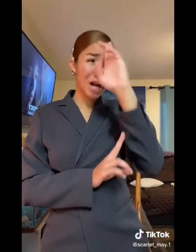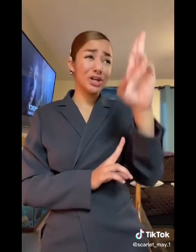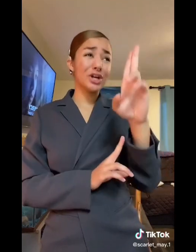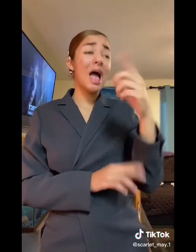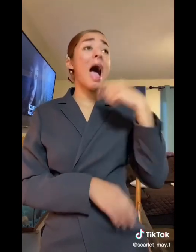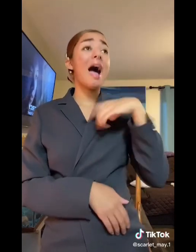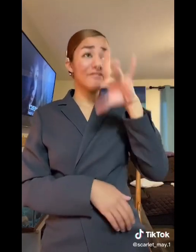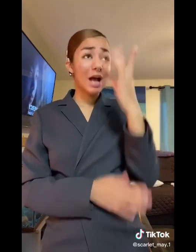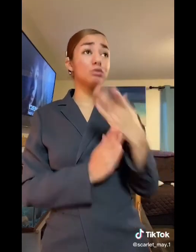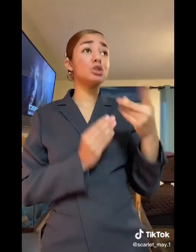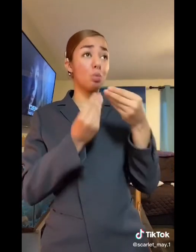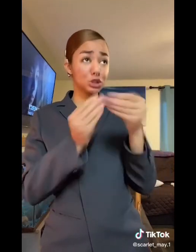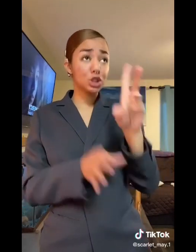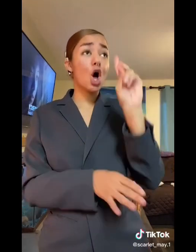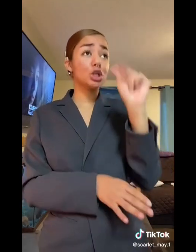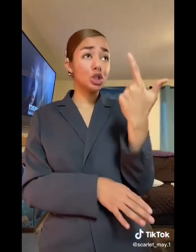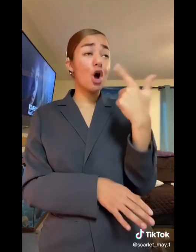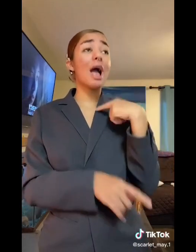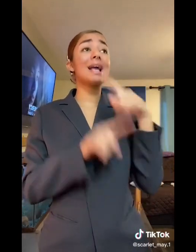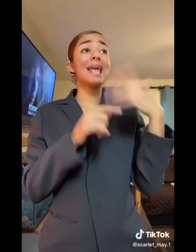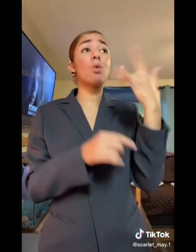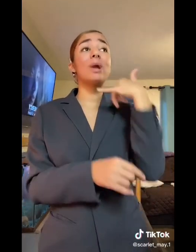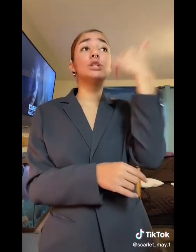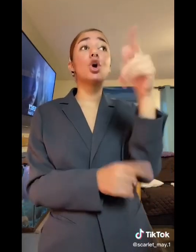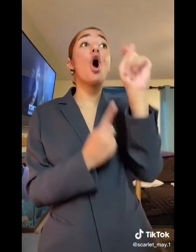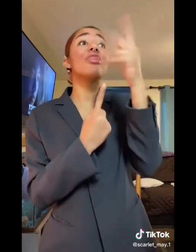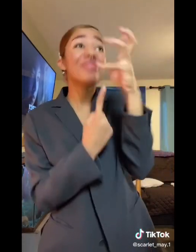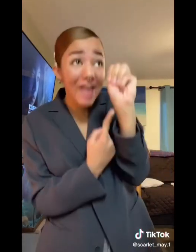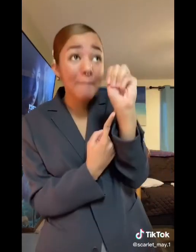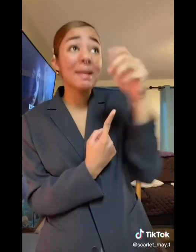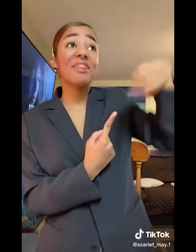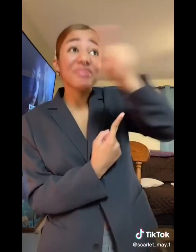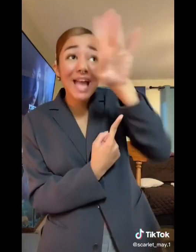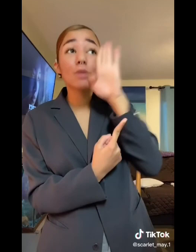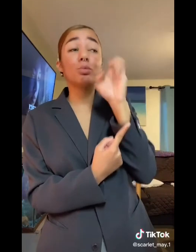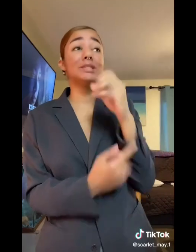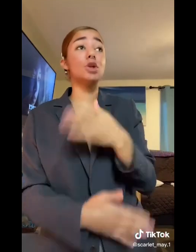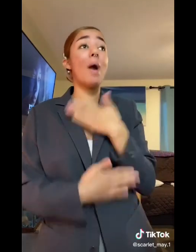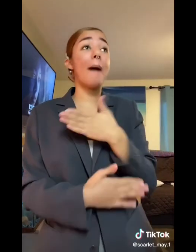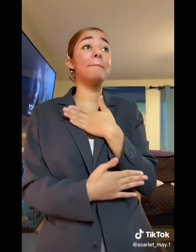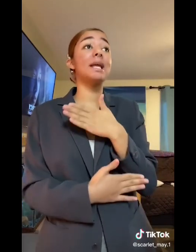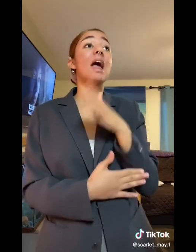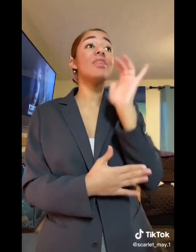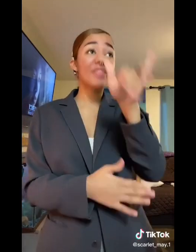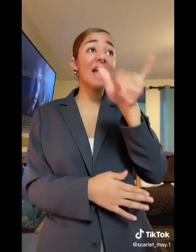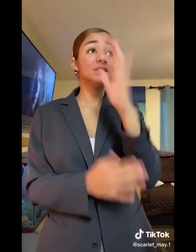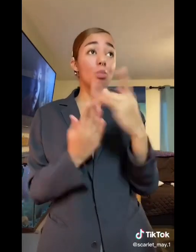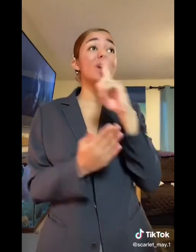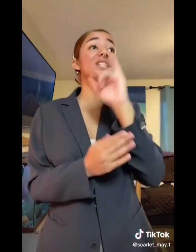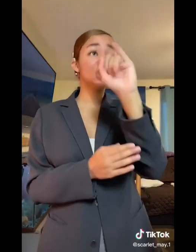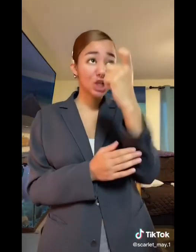I found someone's lost dog. I can't wait to call them. They will be so happy. That someone is Jax.